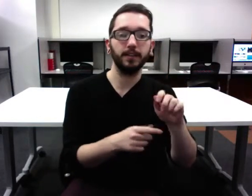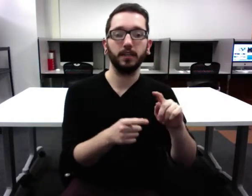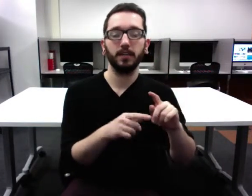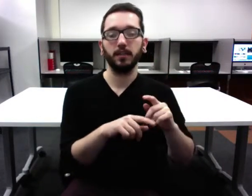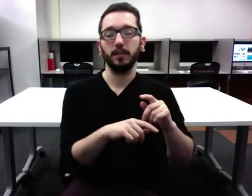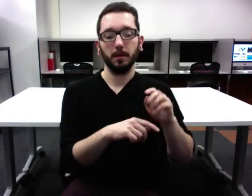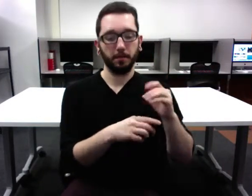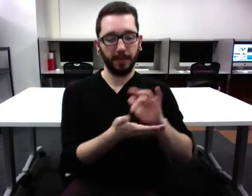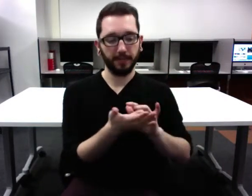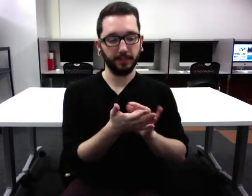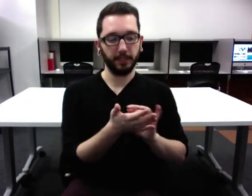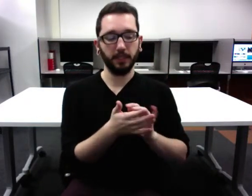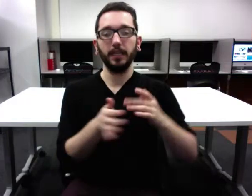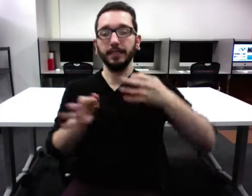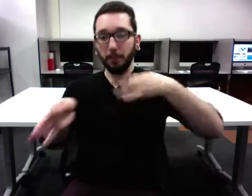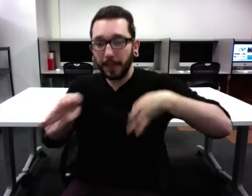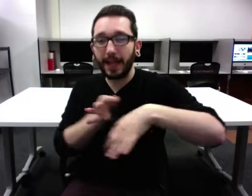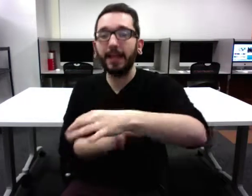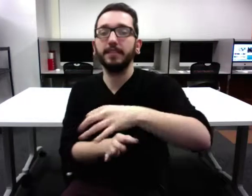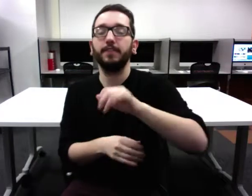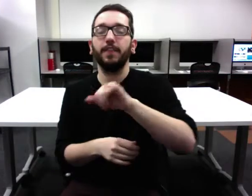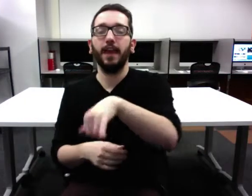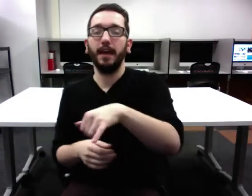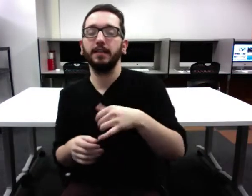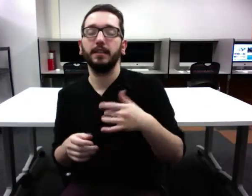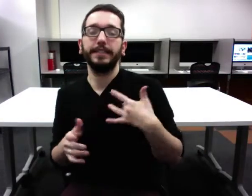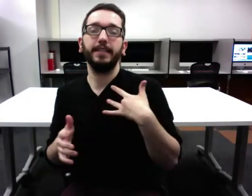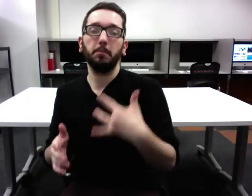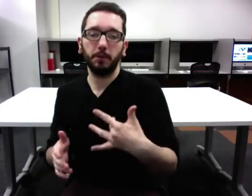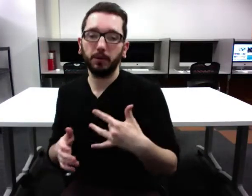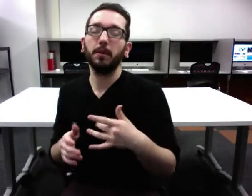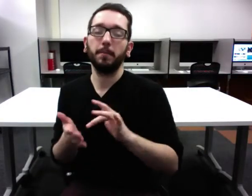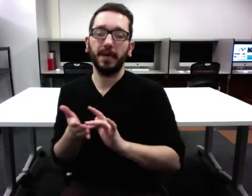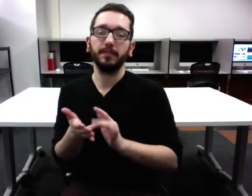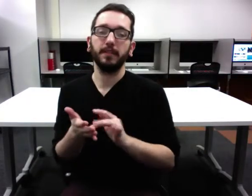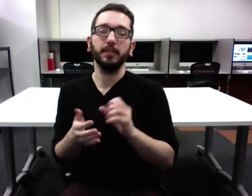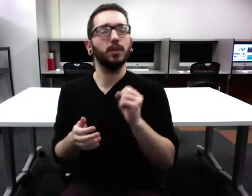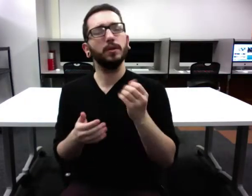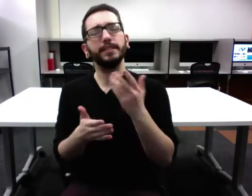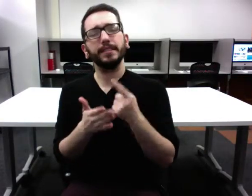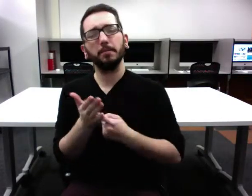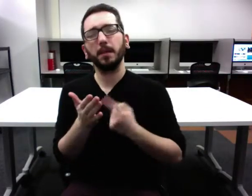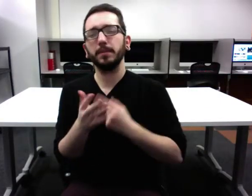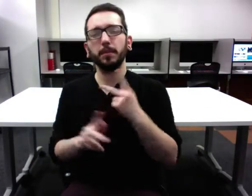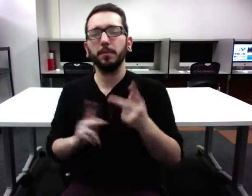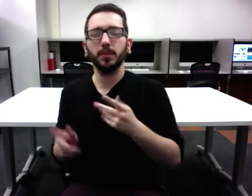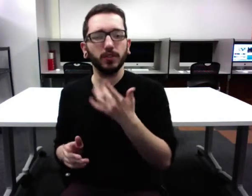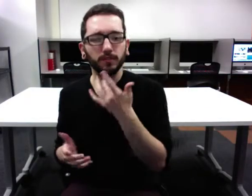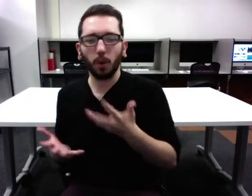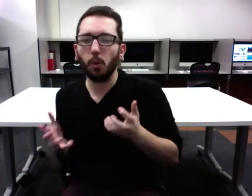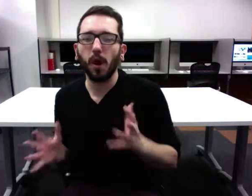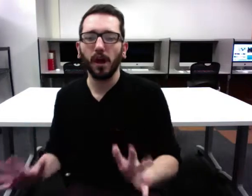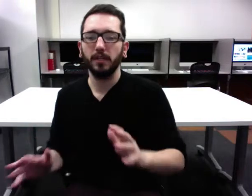that's done less often, but also sometimes people elect to not pursue conventional medicine and to pursue these practices